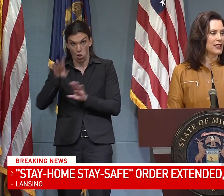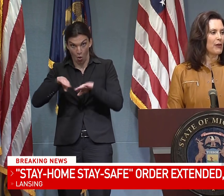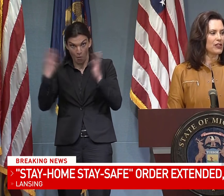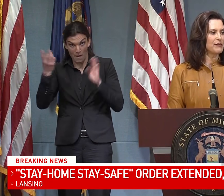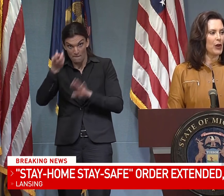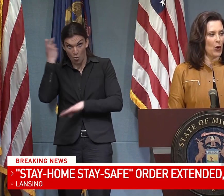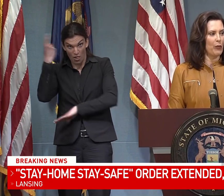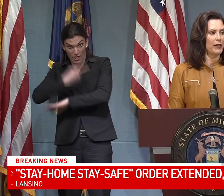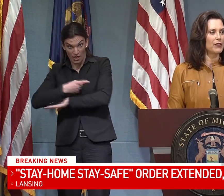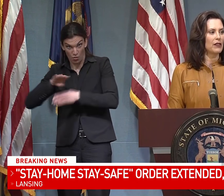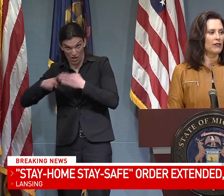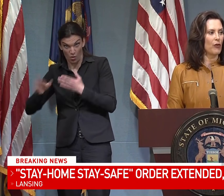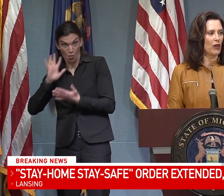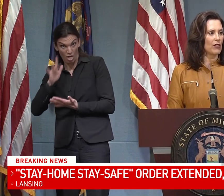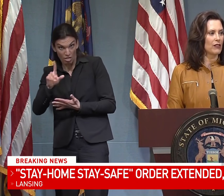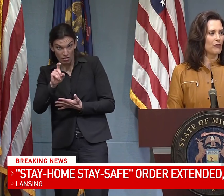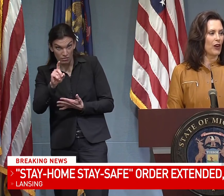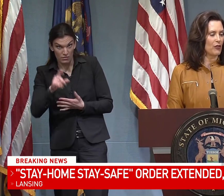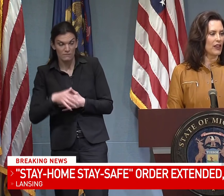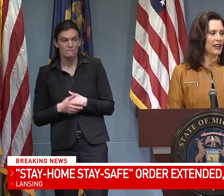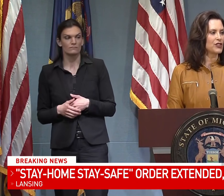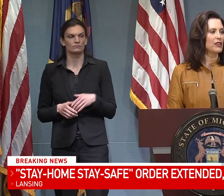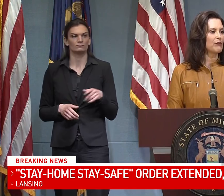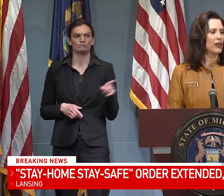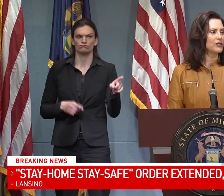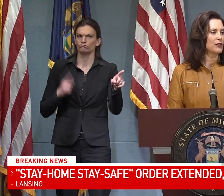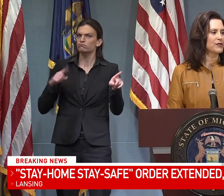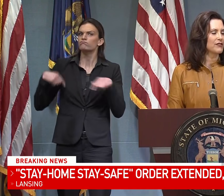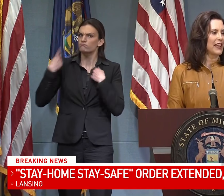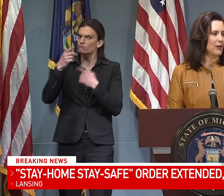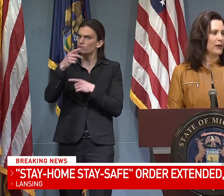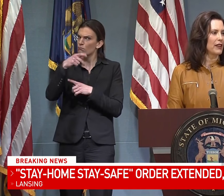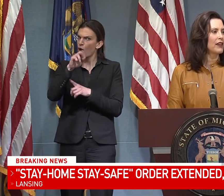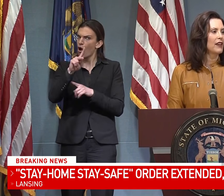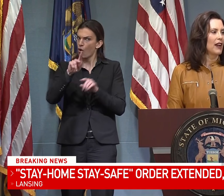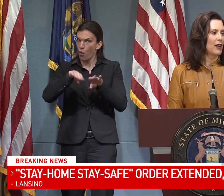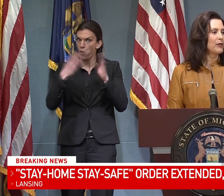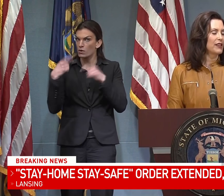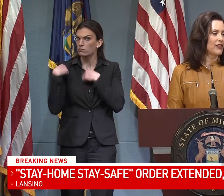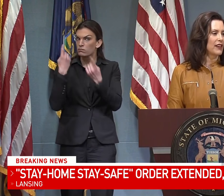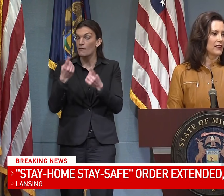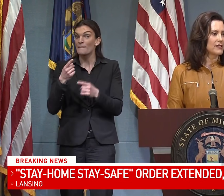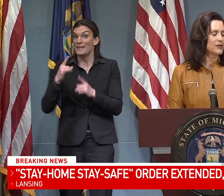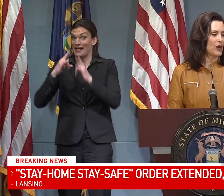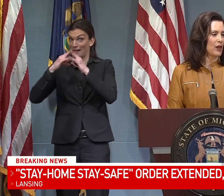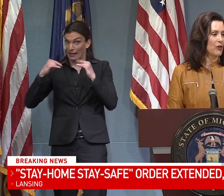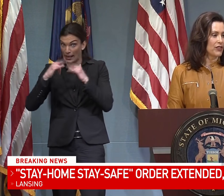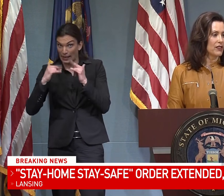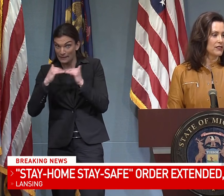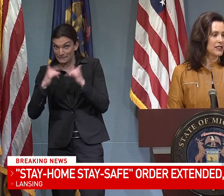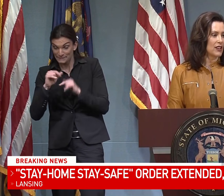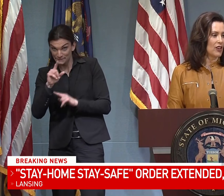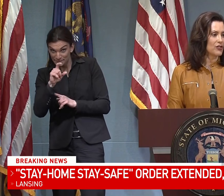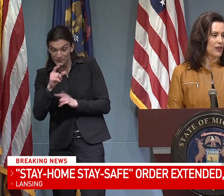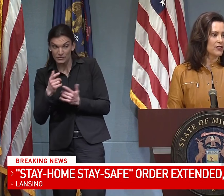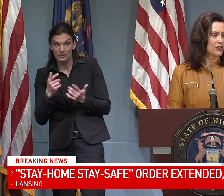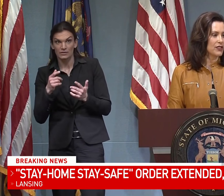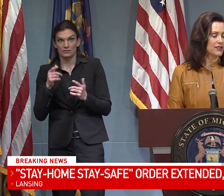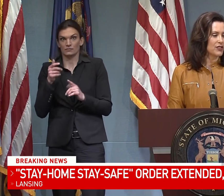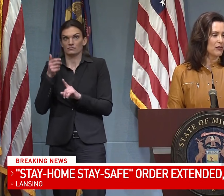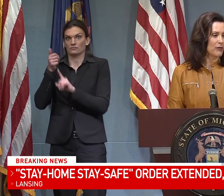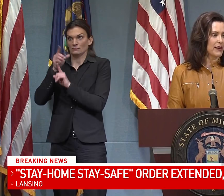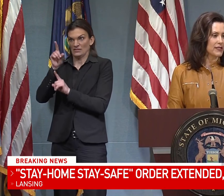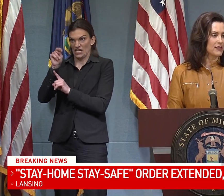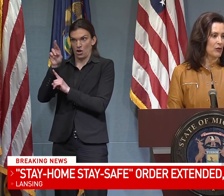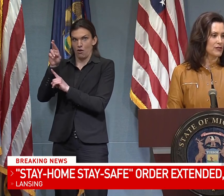our state parks have been open for recreation, but in terms of camping, I believe that is what the DNR director